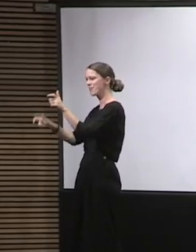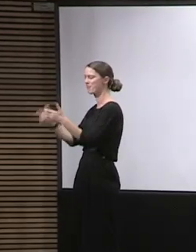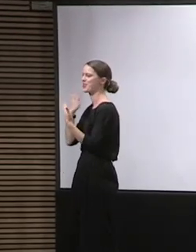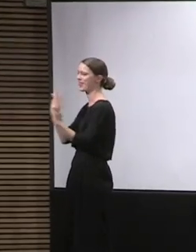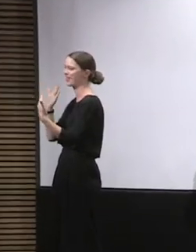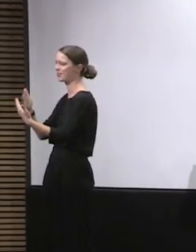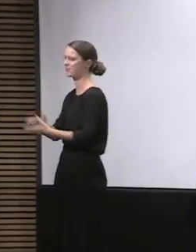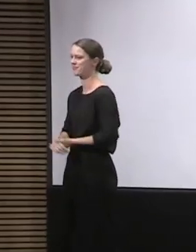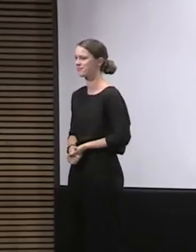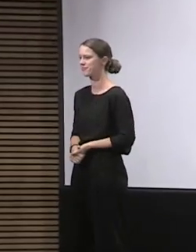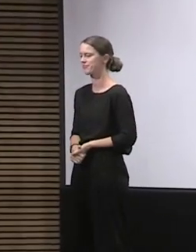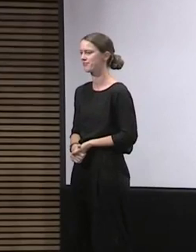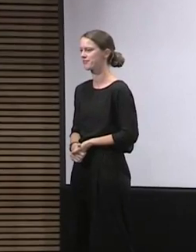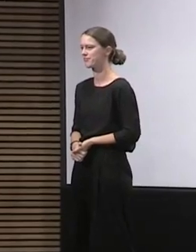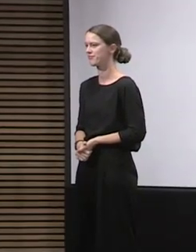thank you.